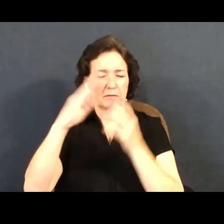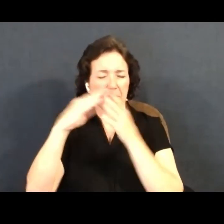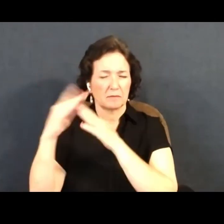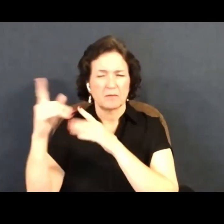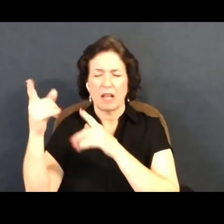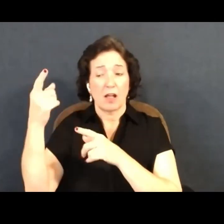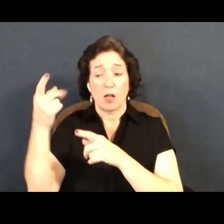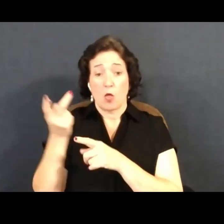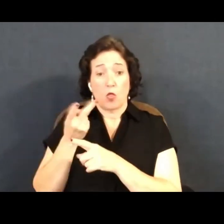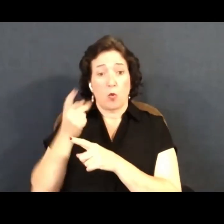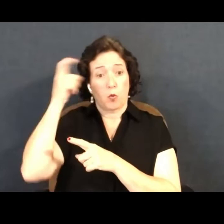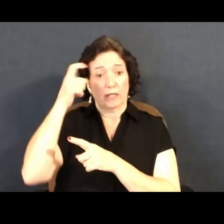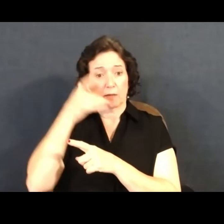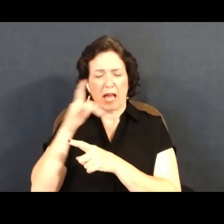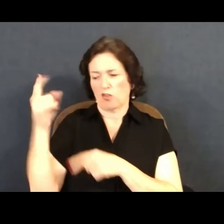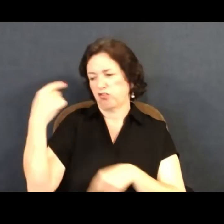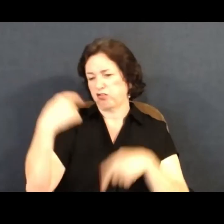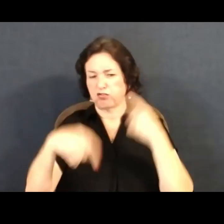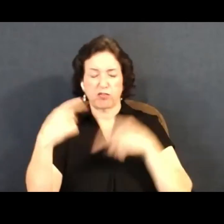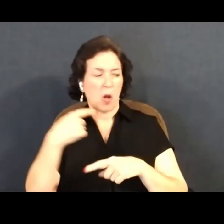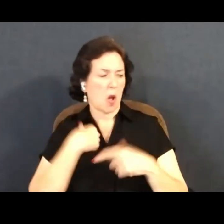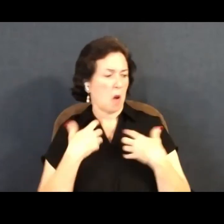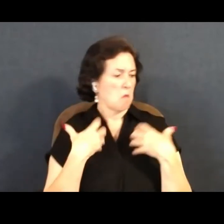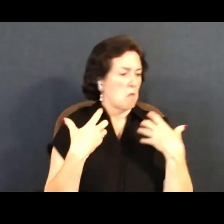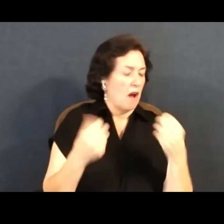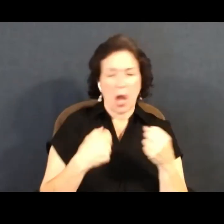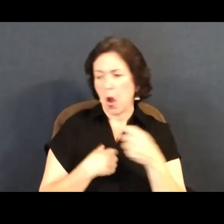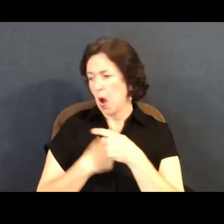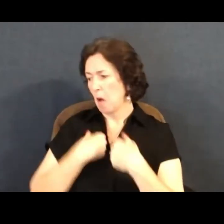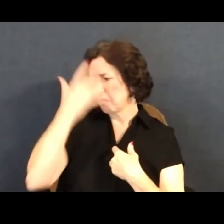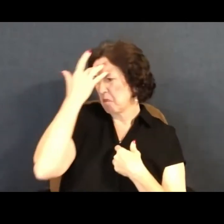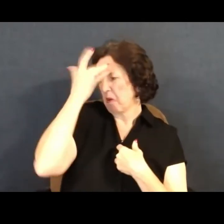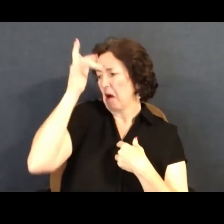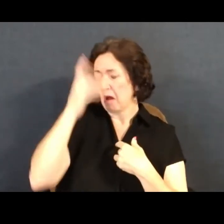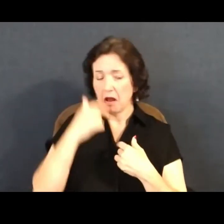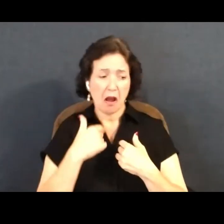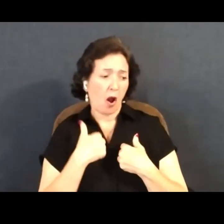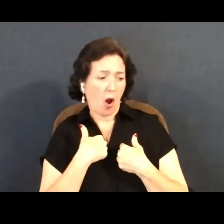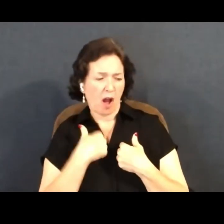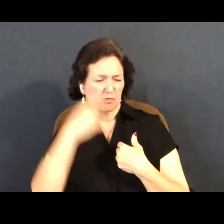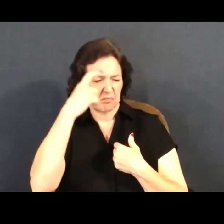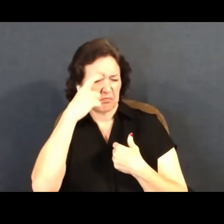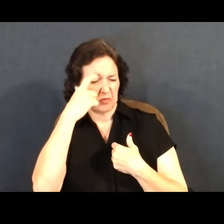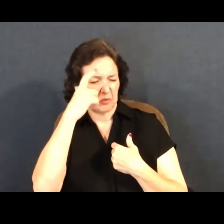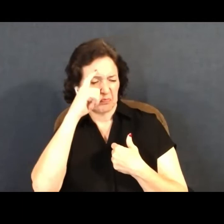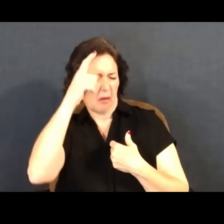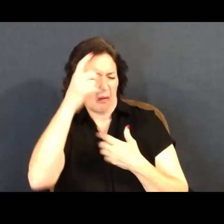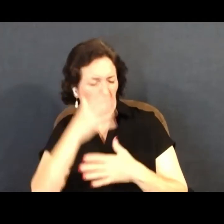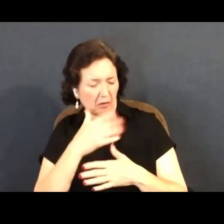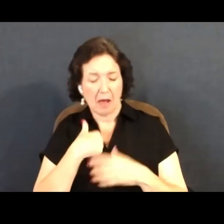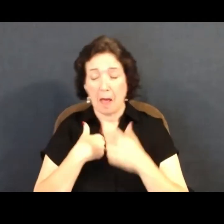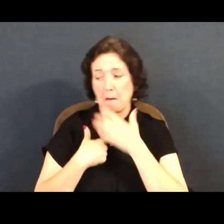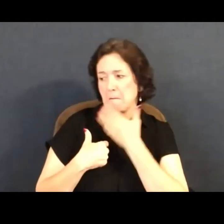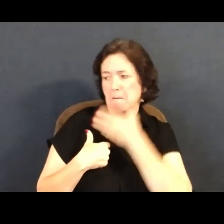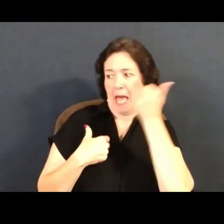arguing. They were arguing about who was the bravest, who was the brightest, who was the cleverest, who was the